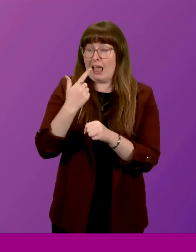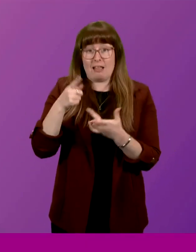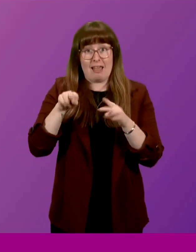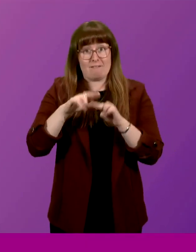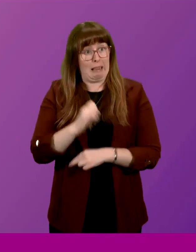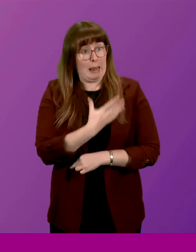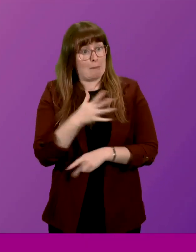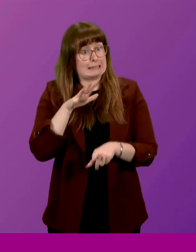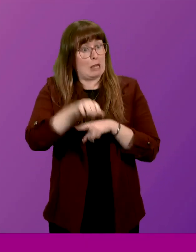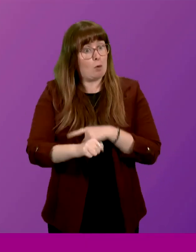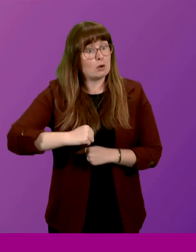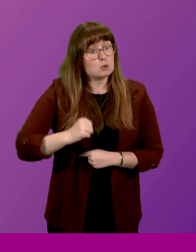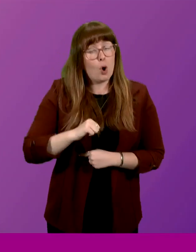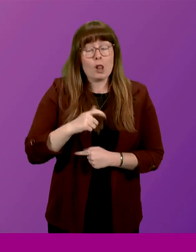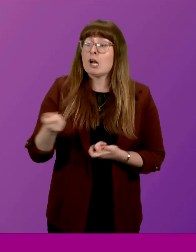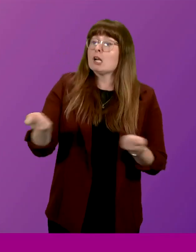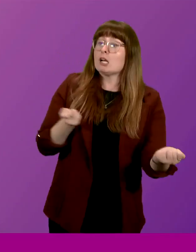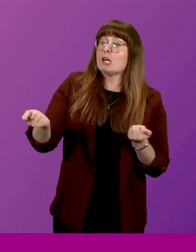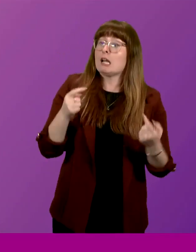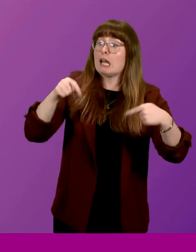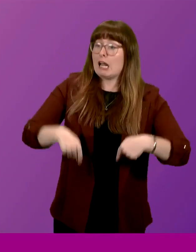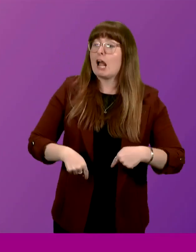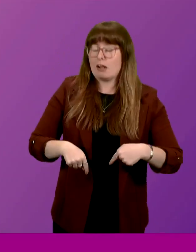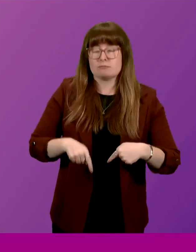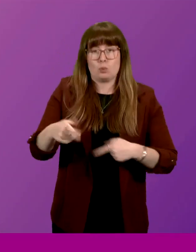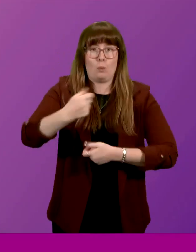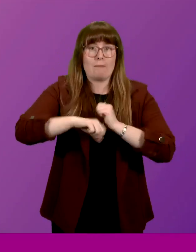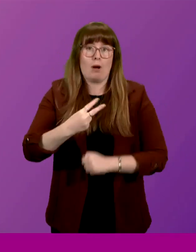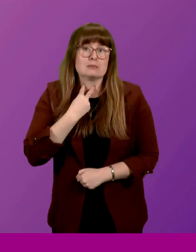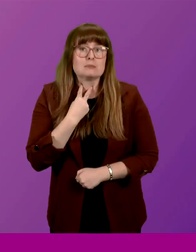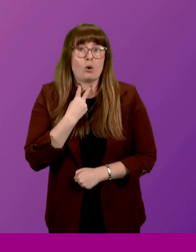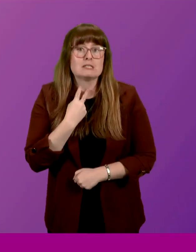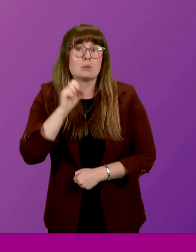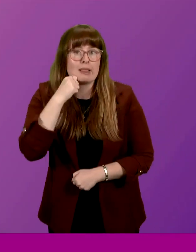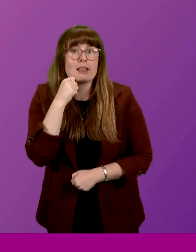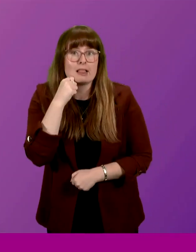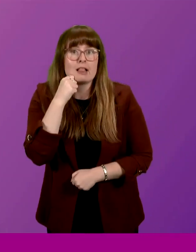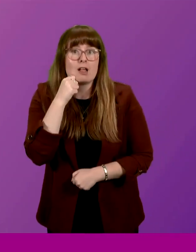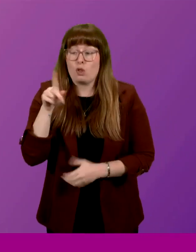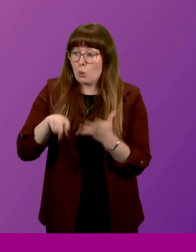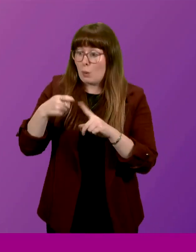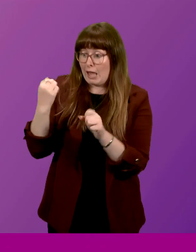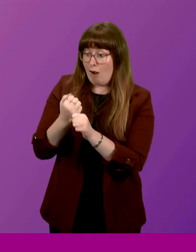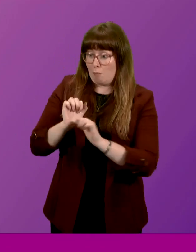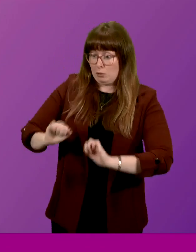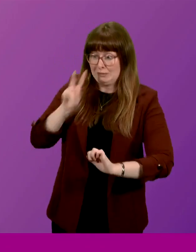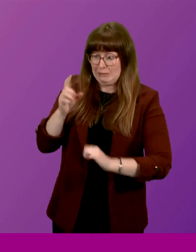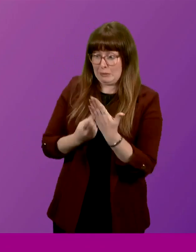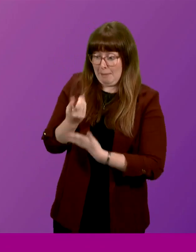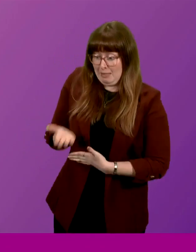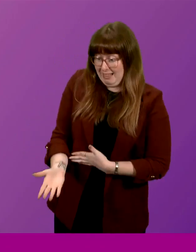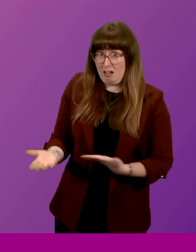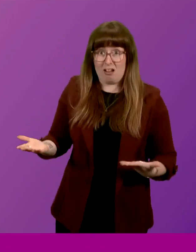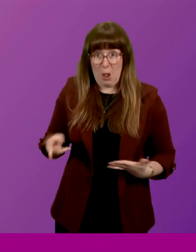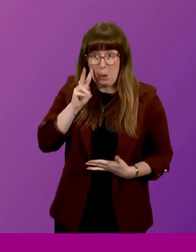after the elections in May, they will see the very, very disappointing spectacle of the United Kingdom Labour government. Look